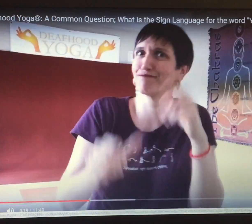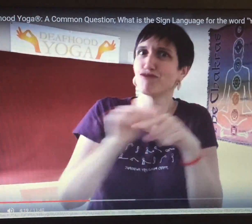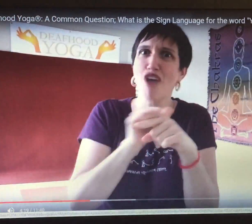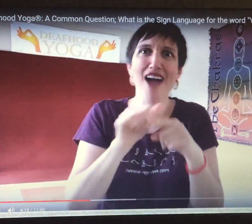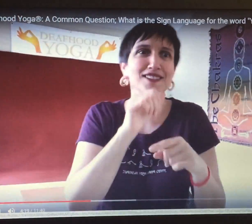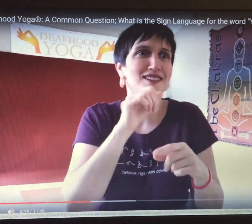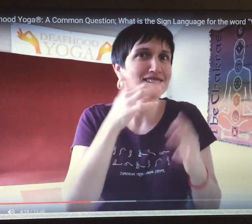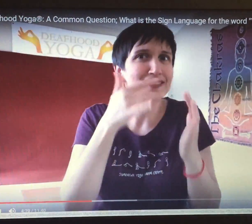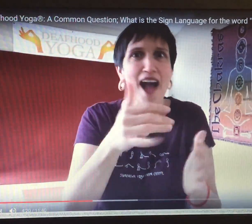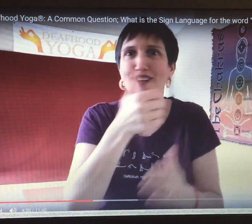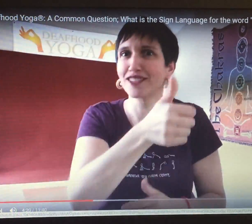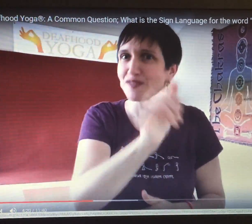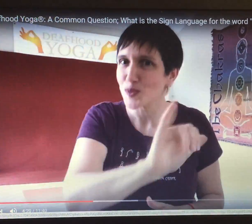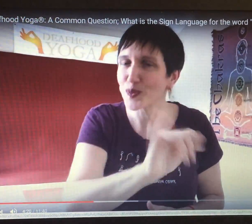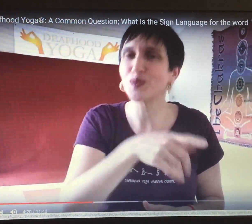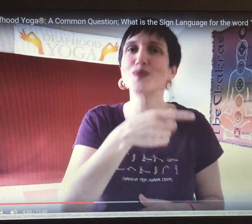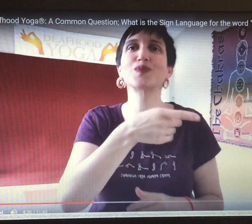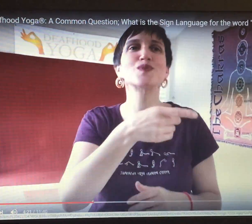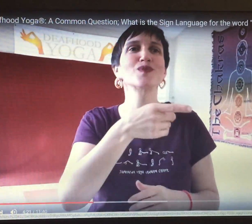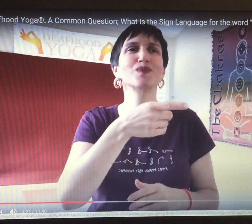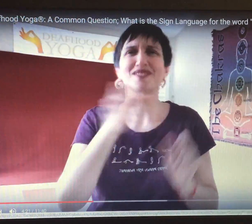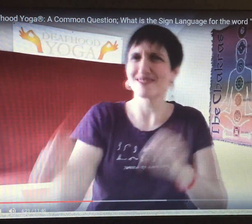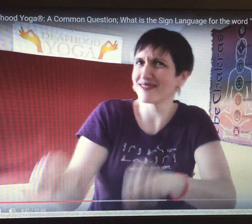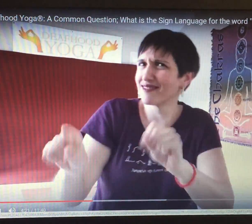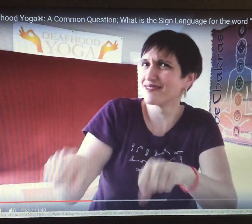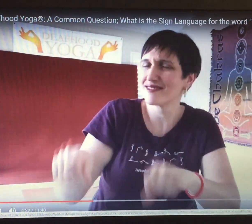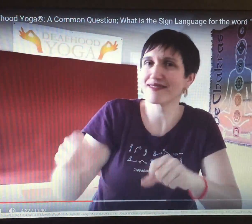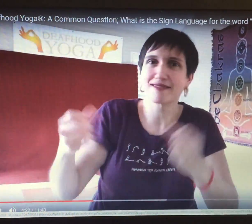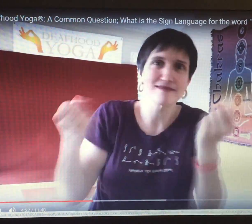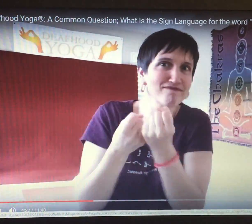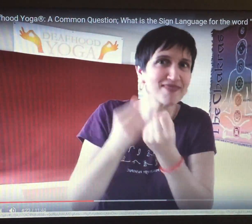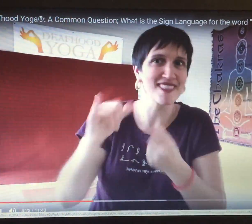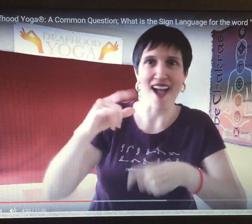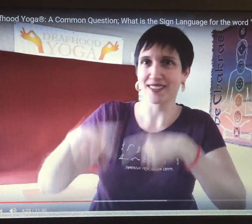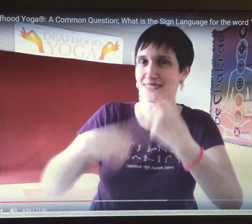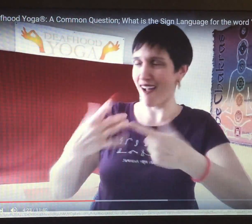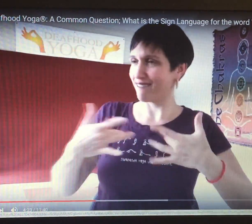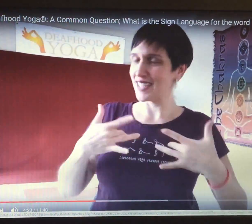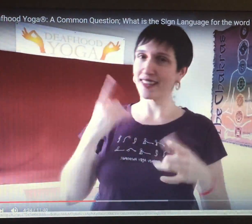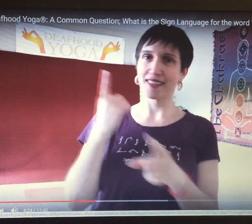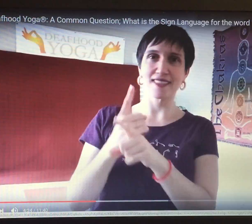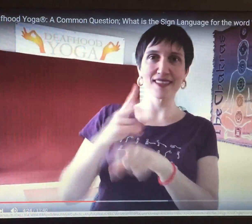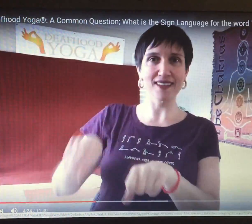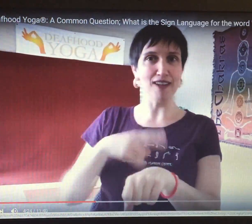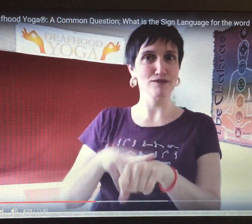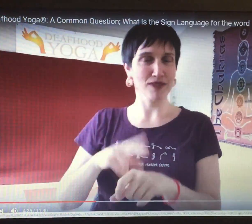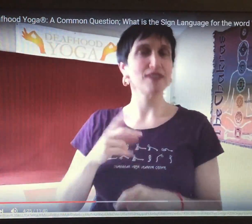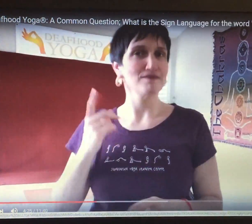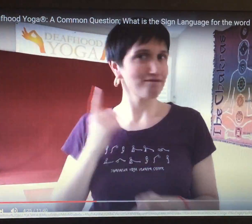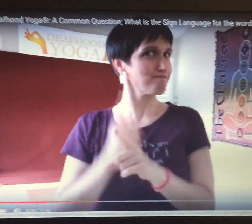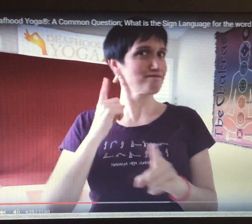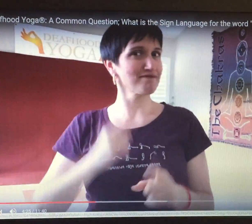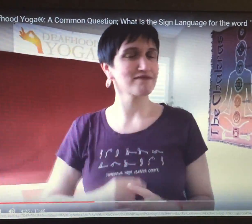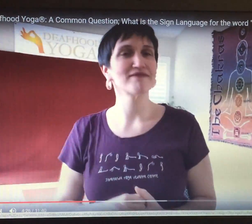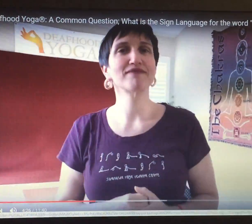and that were immersing in themselves in the training as well. And I thought, yeah, that sign, I feel that's a right